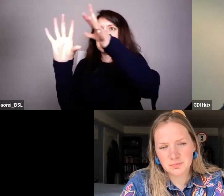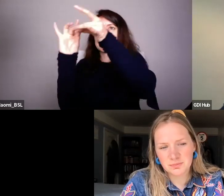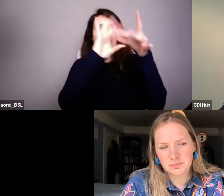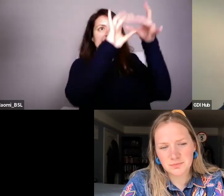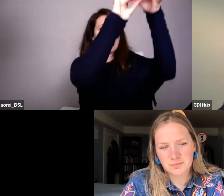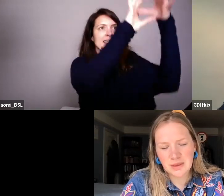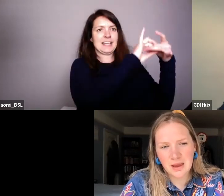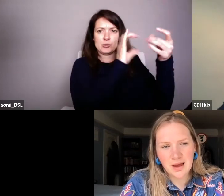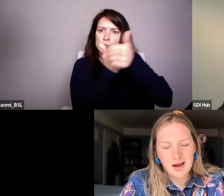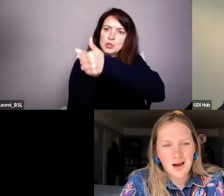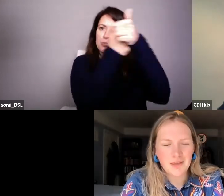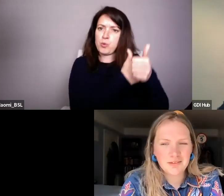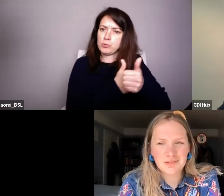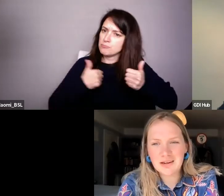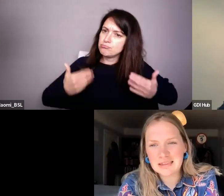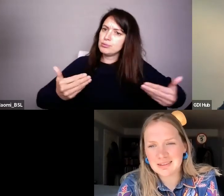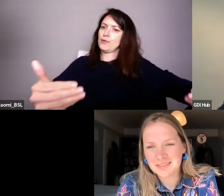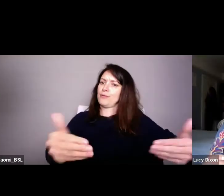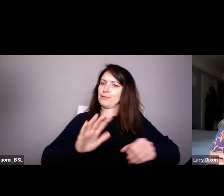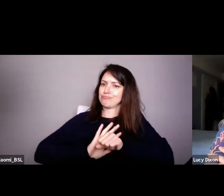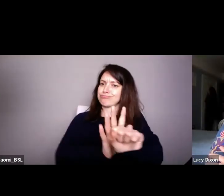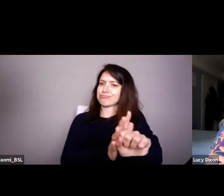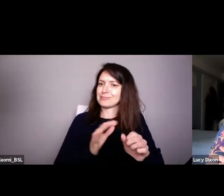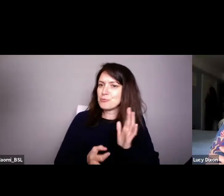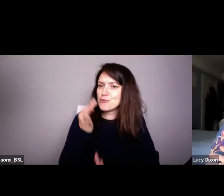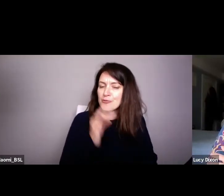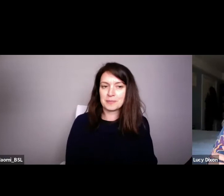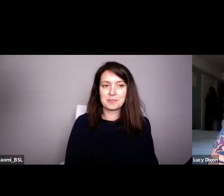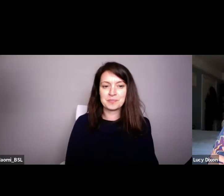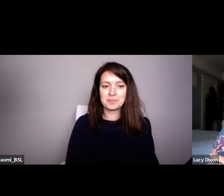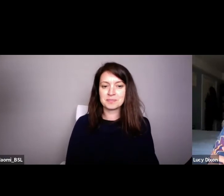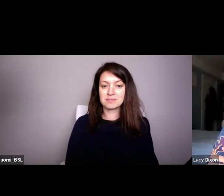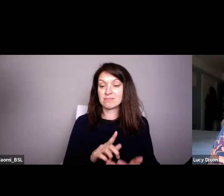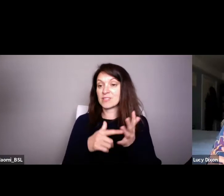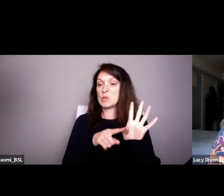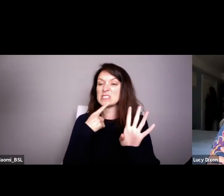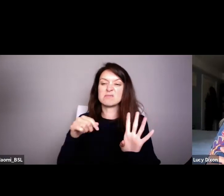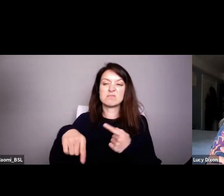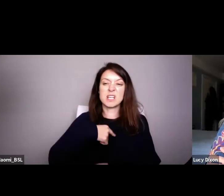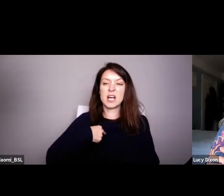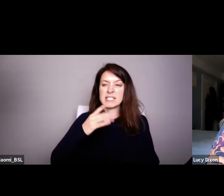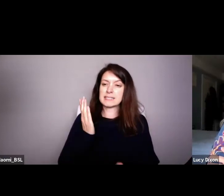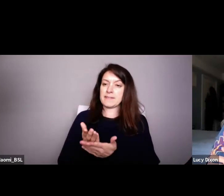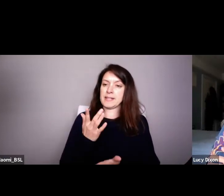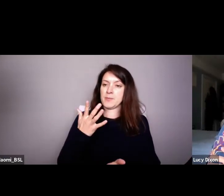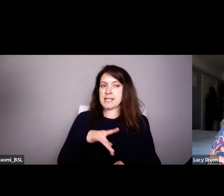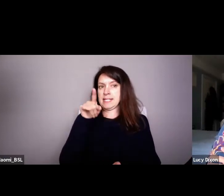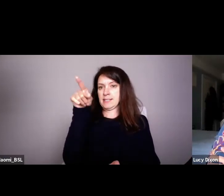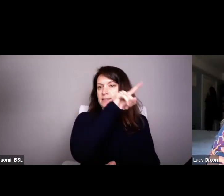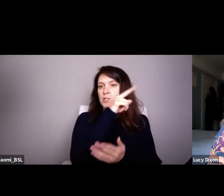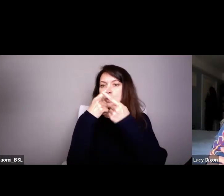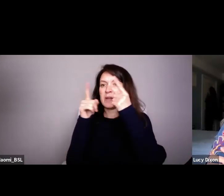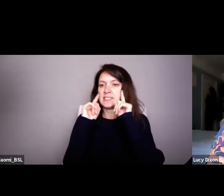happen. I certainly think that we need a little bit more reflection from our